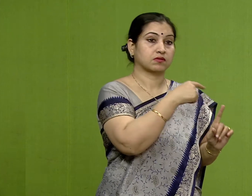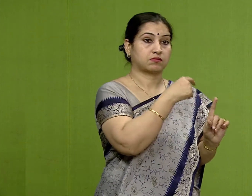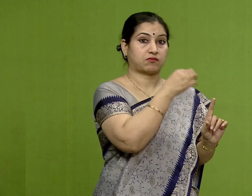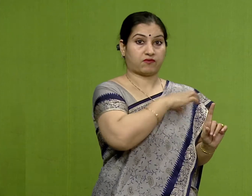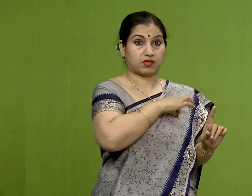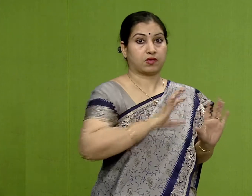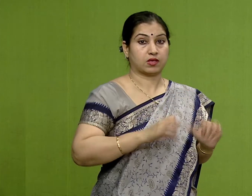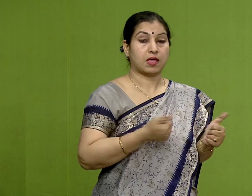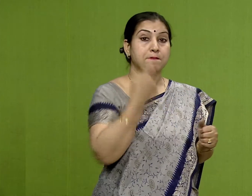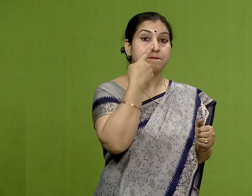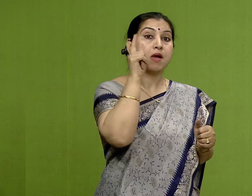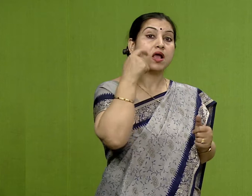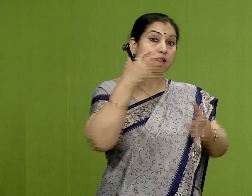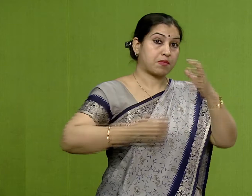of the mother's milk.